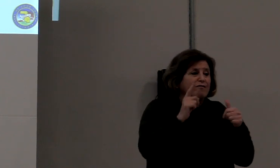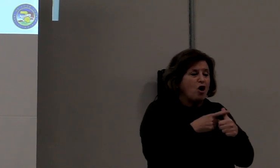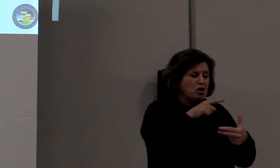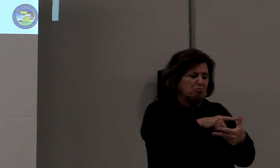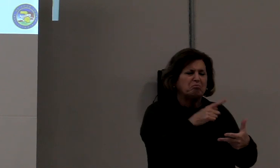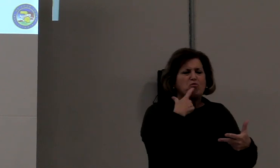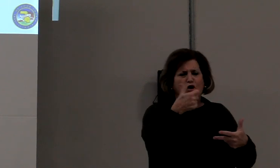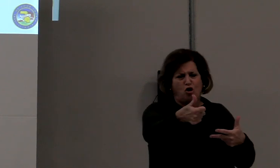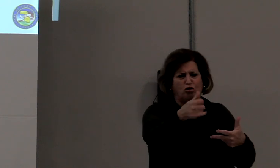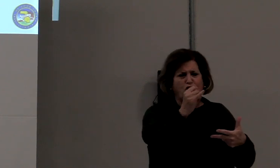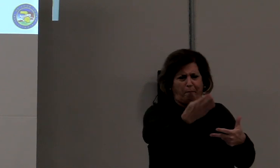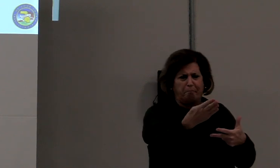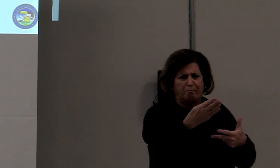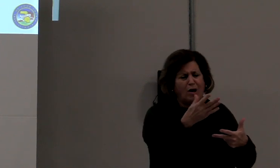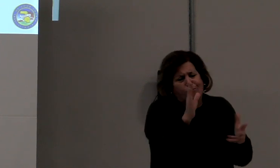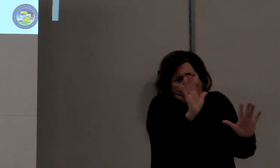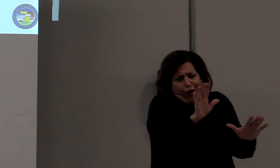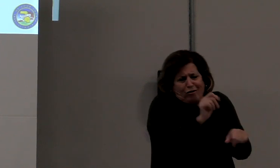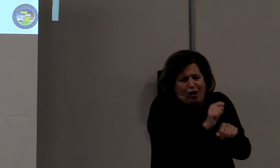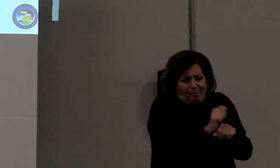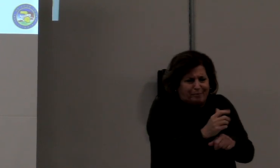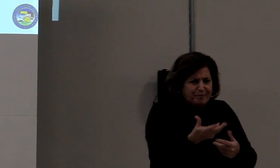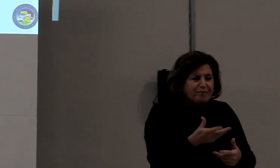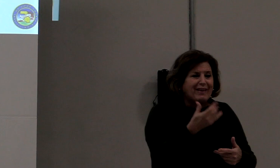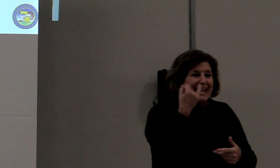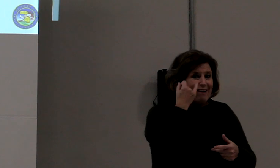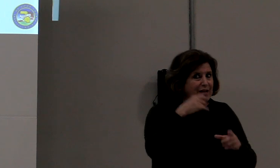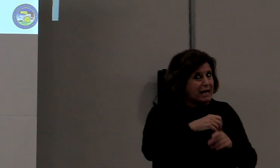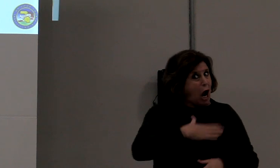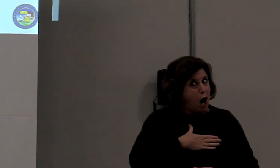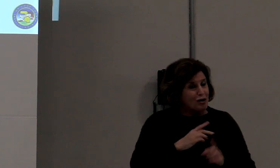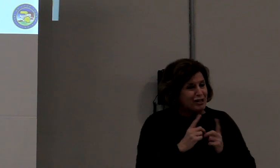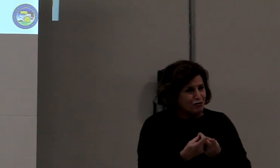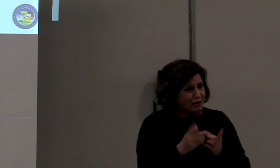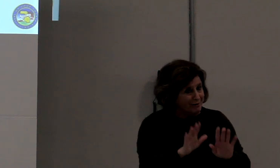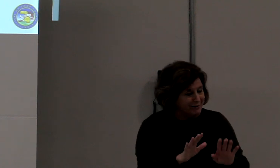a good job, a great job. Especially if they're our district.